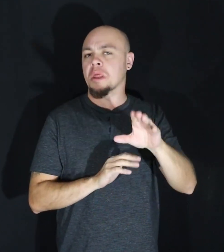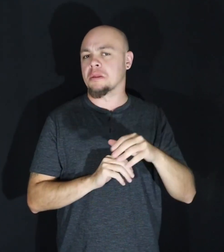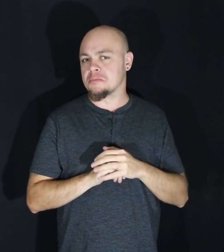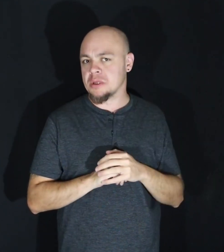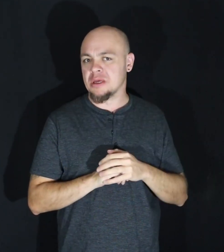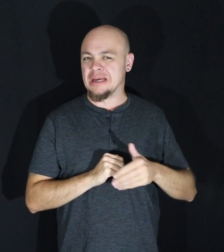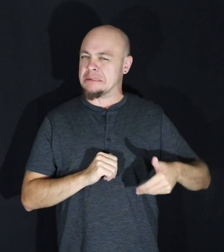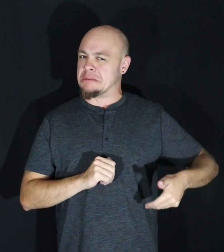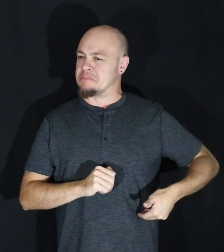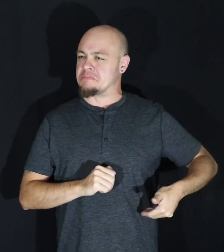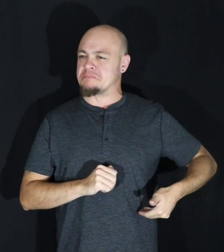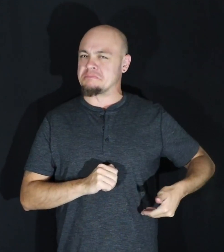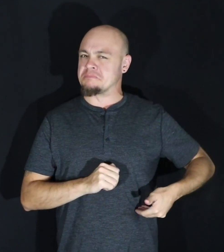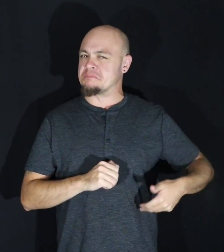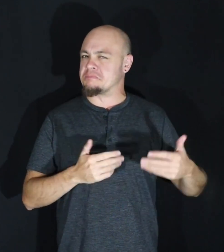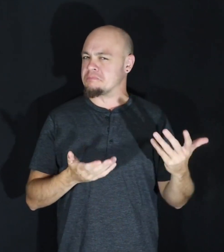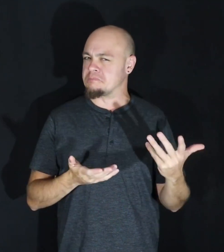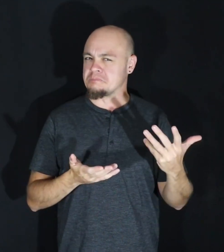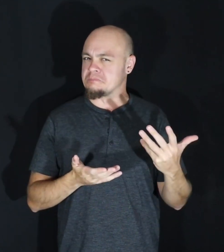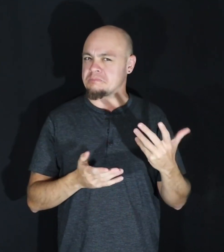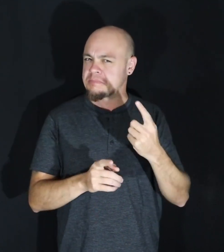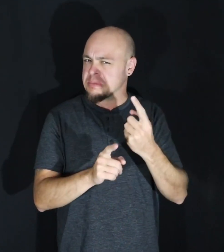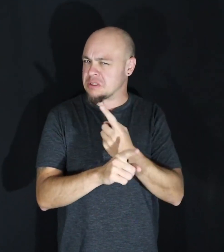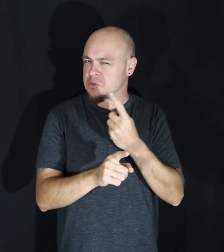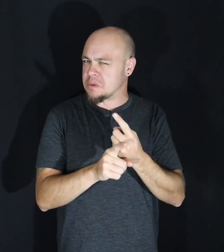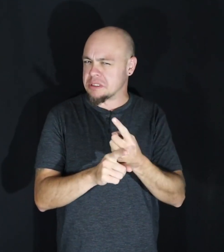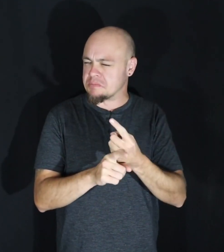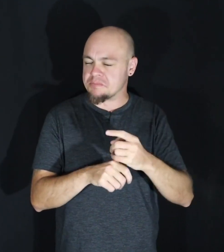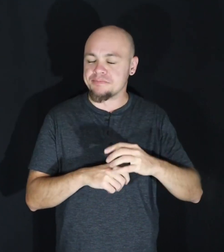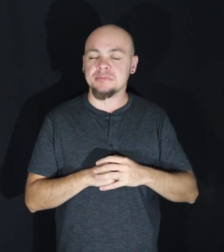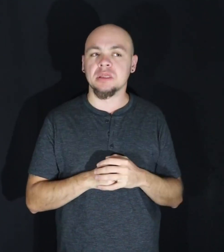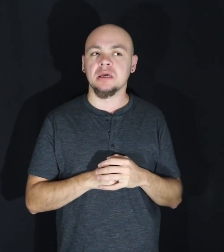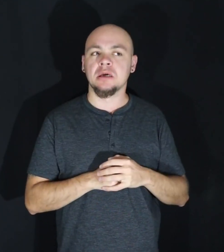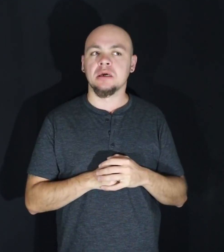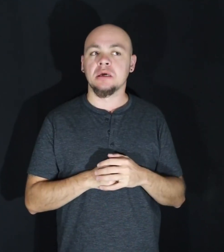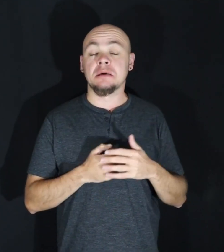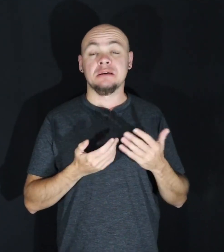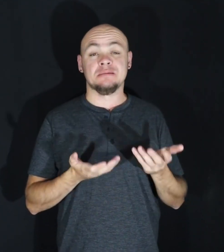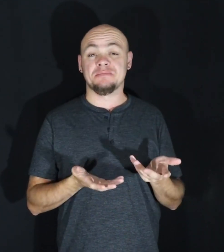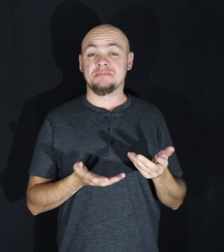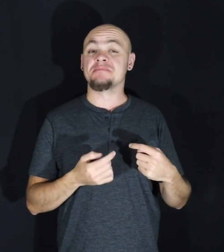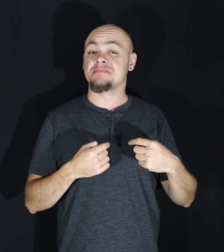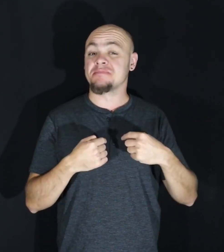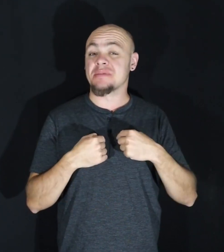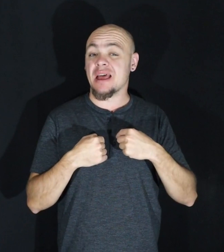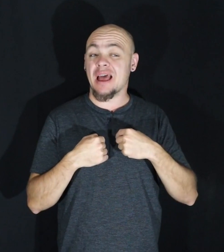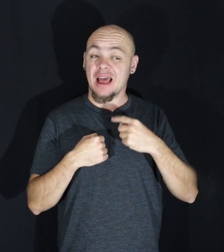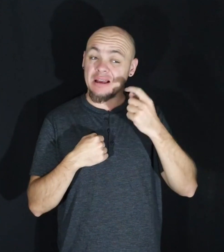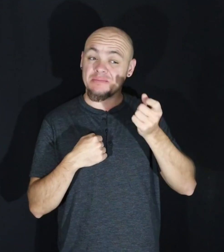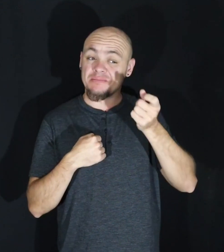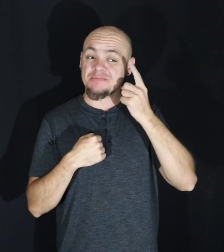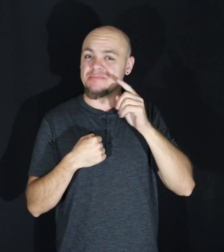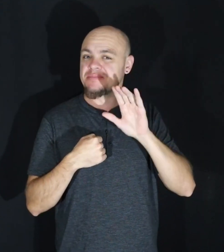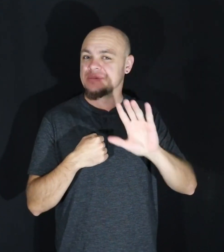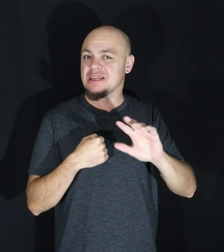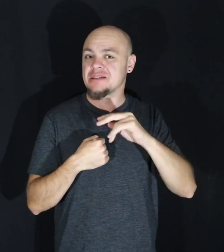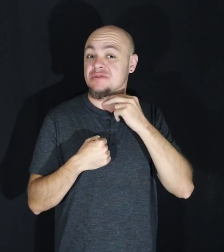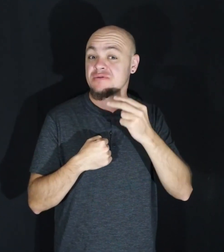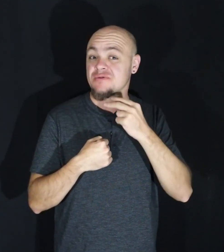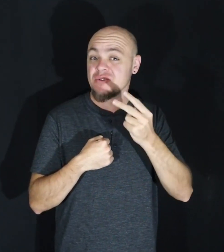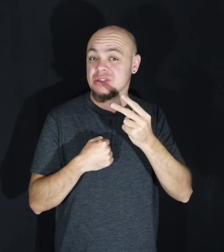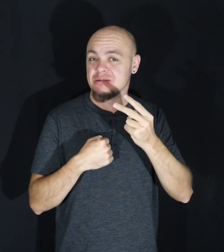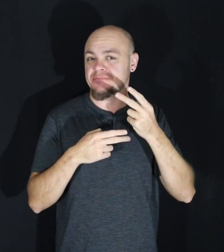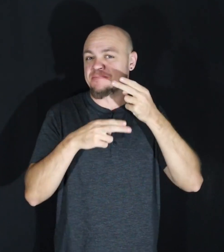my gut knew something wasn't quite right. You could say that I knew Caleb's voice was